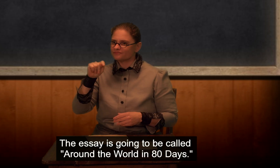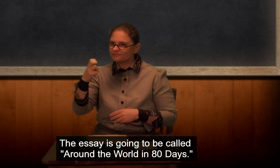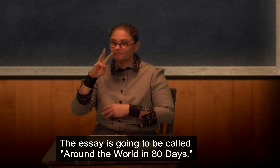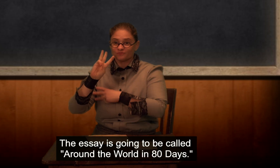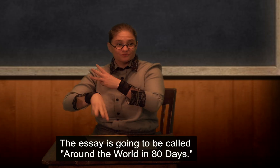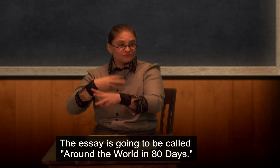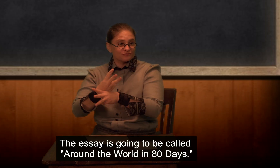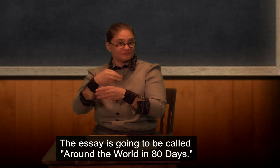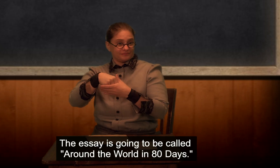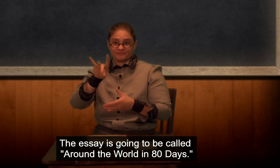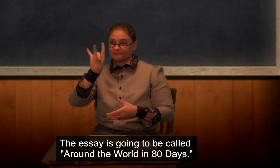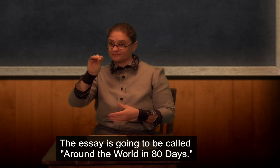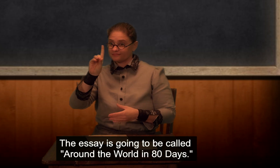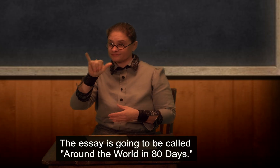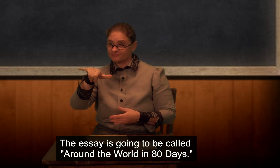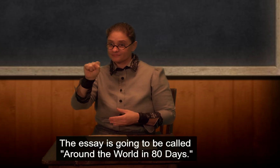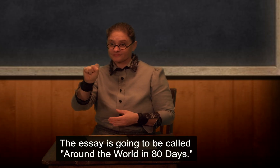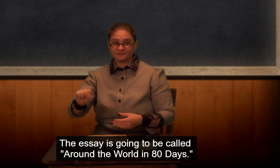to be called Around the World in 80 Days.